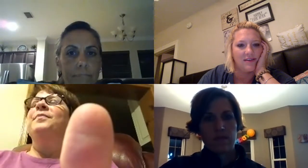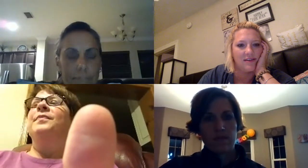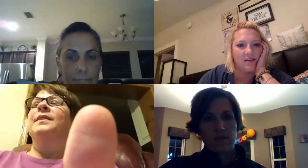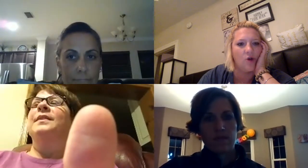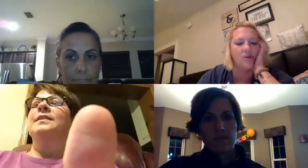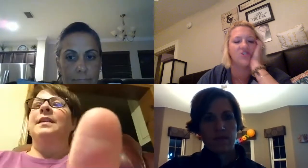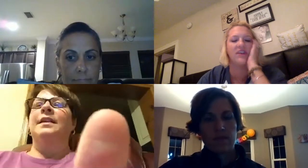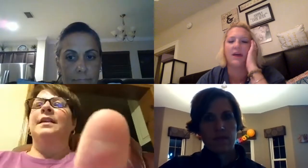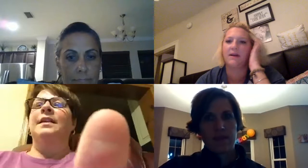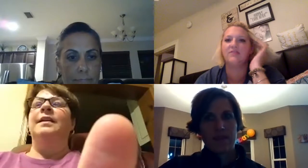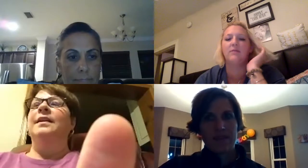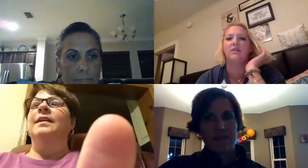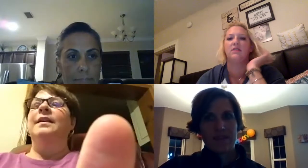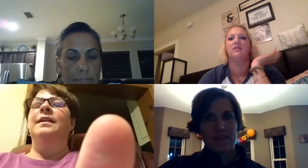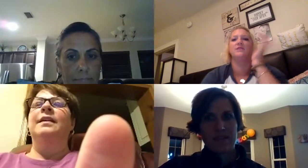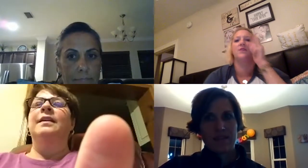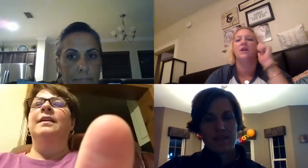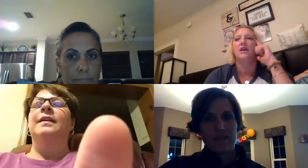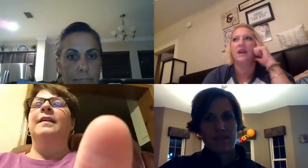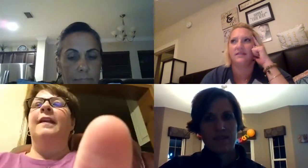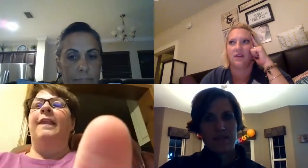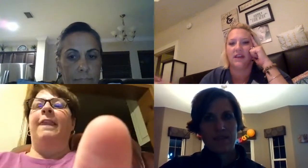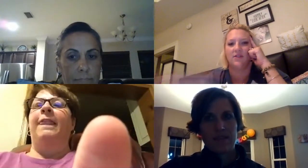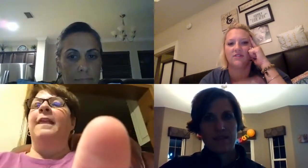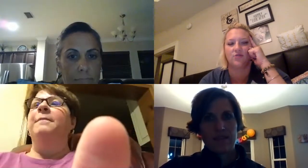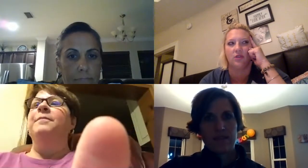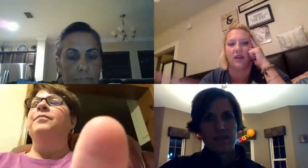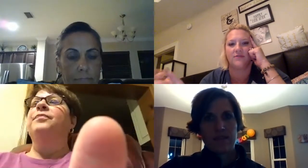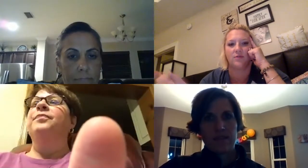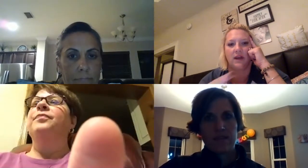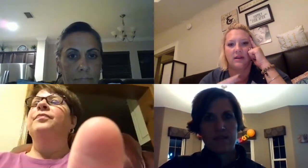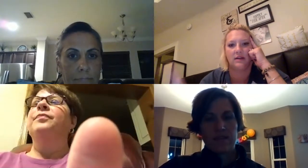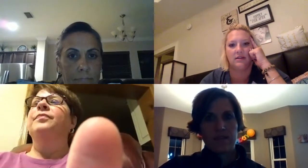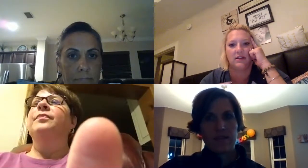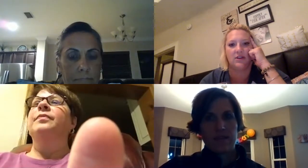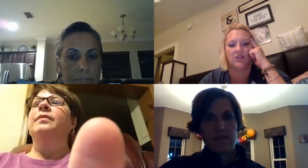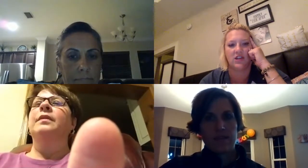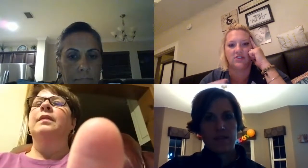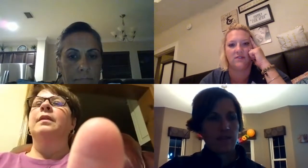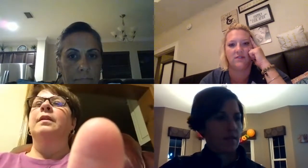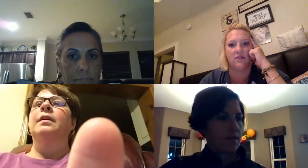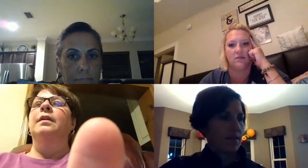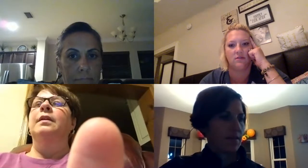Let's Oh, because see. you're on the iPad, so it might look a little different. Yeah, so I think if you just scroll left or right, then you can change the view.